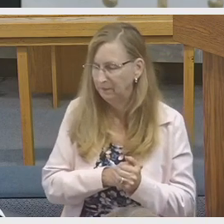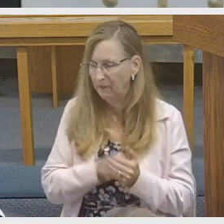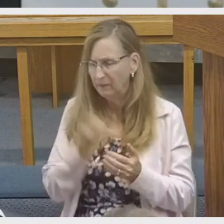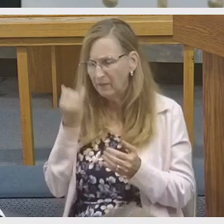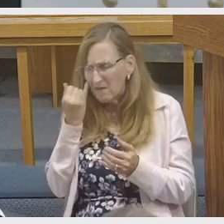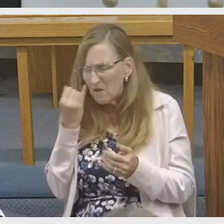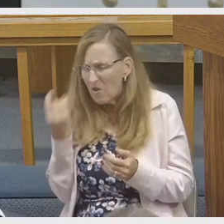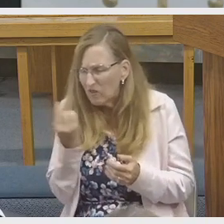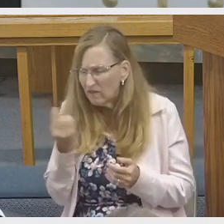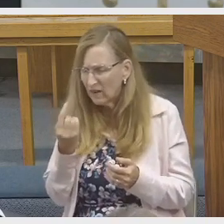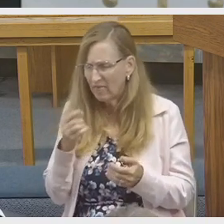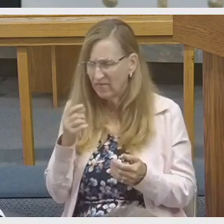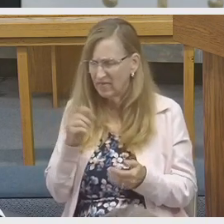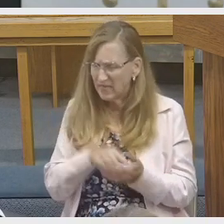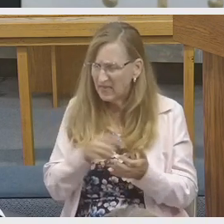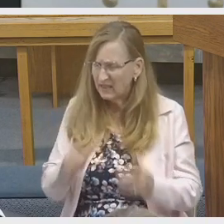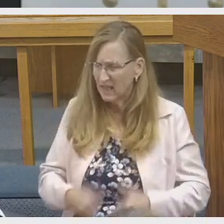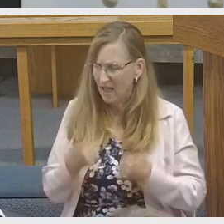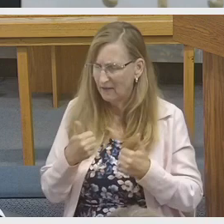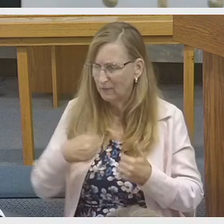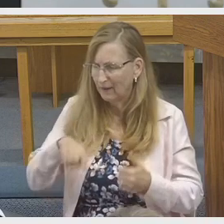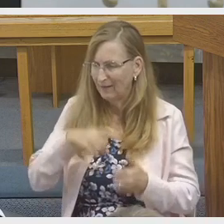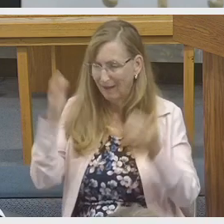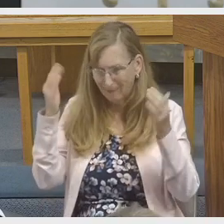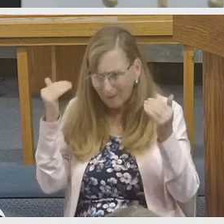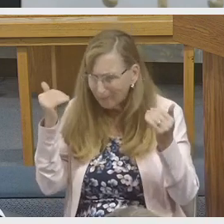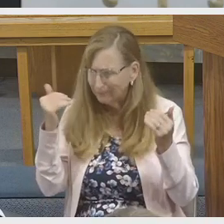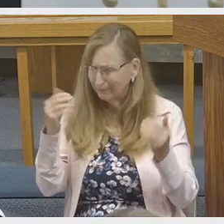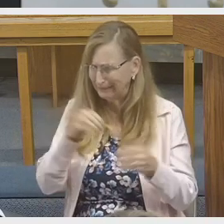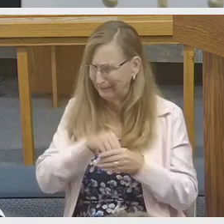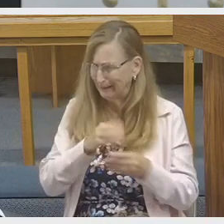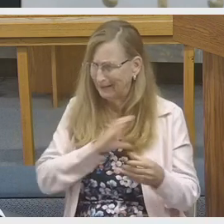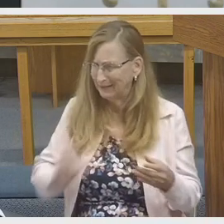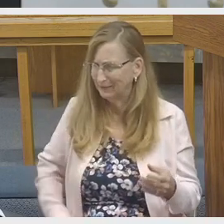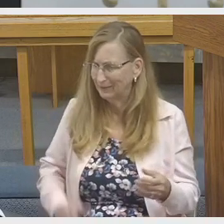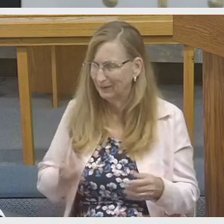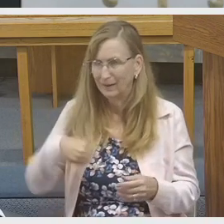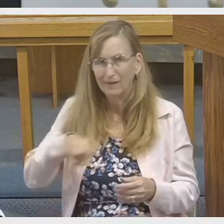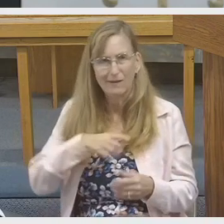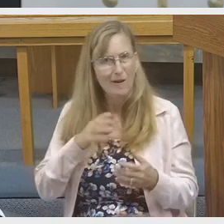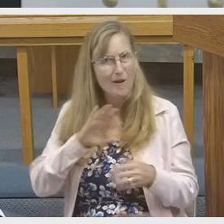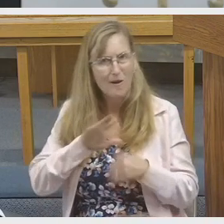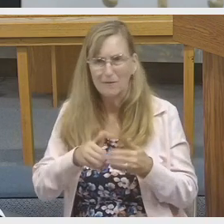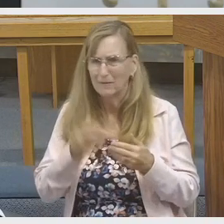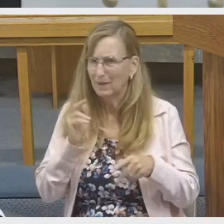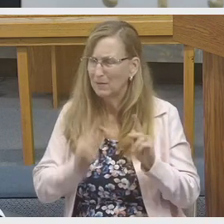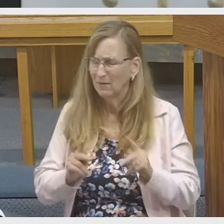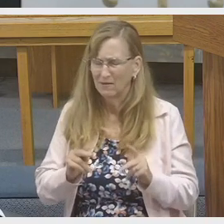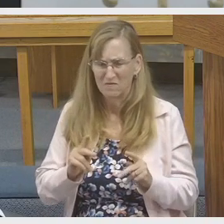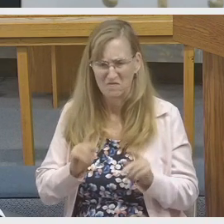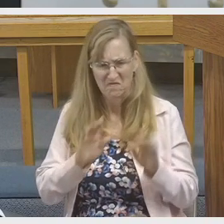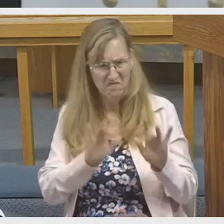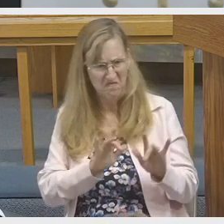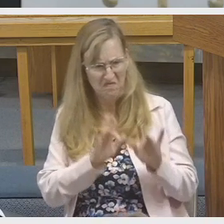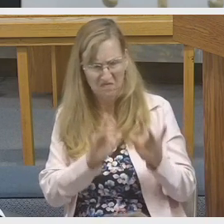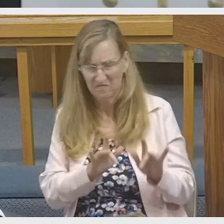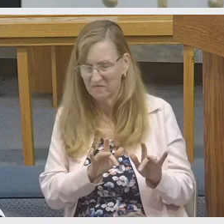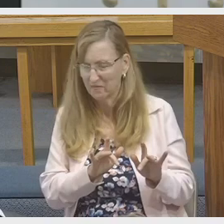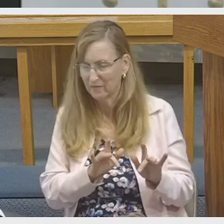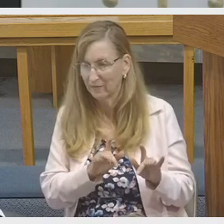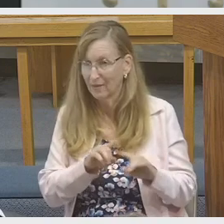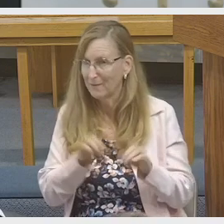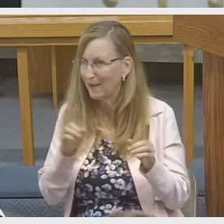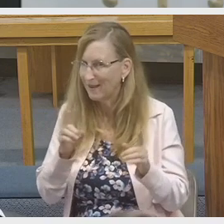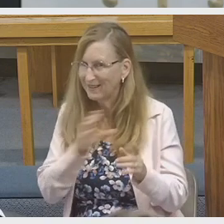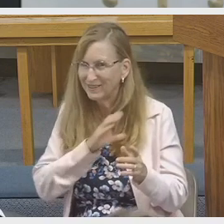"If only for this life we have hope in Christ, we are of all people most to be pitied. But Christ